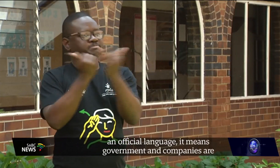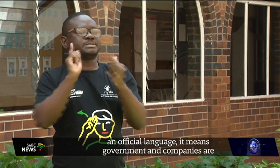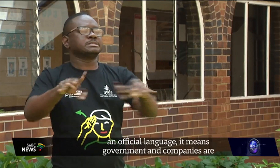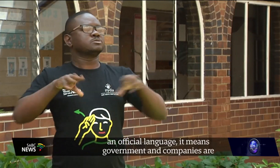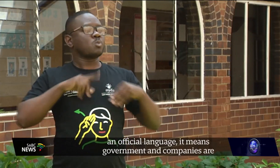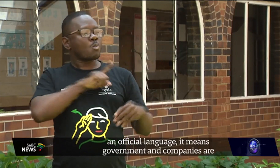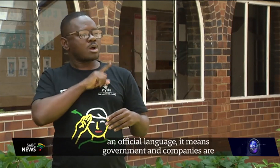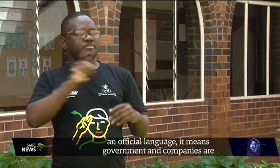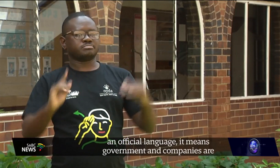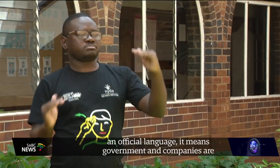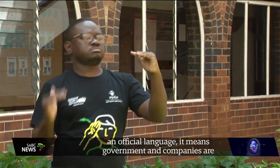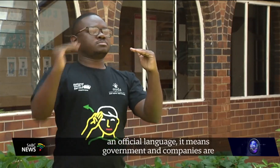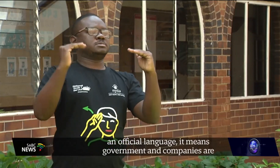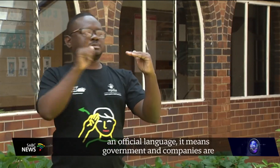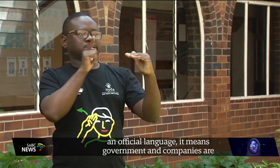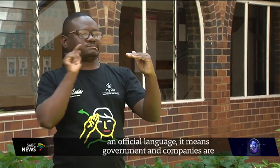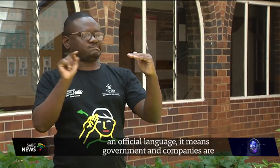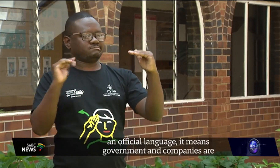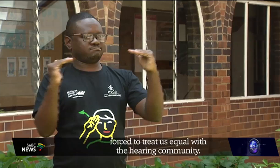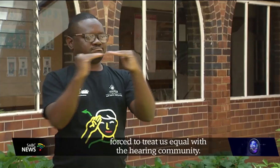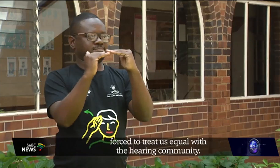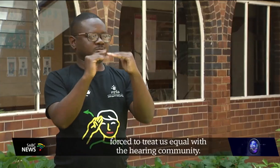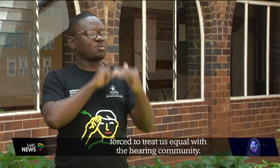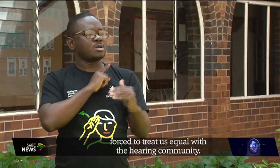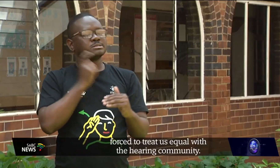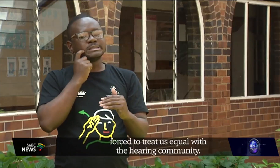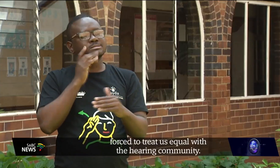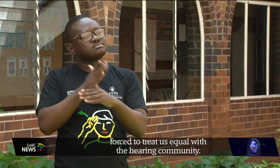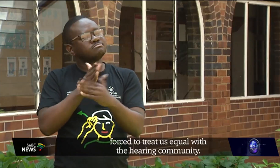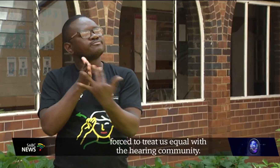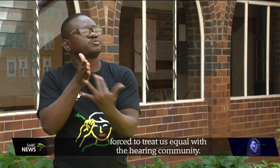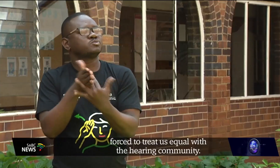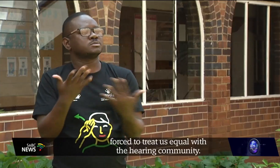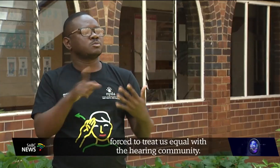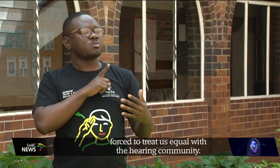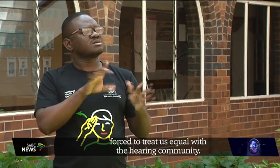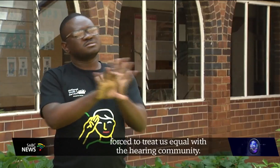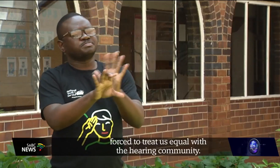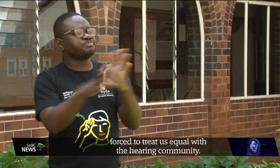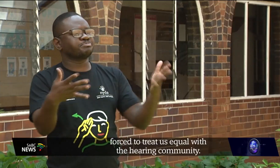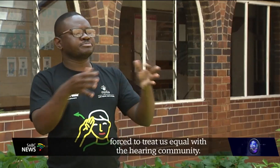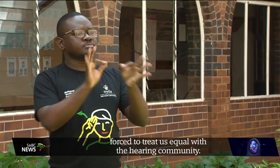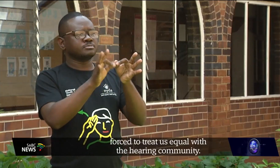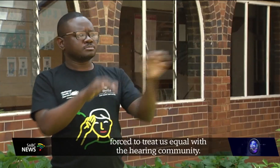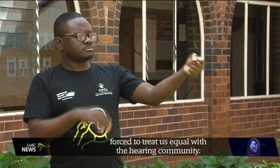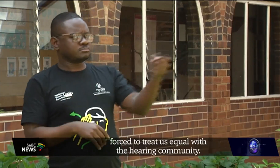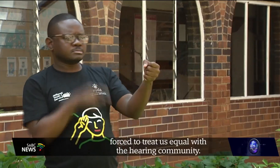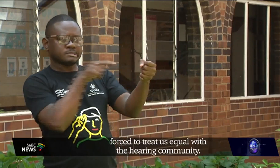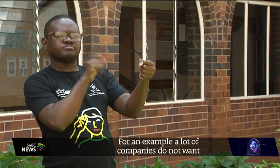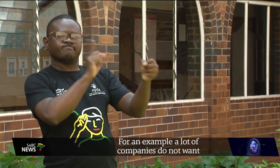hore the government le the companies hore ba forced to know hore ba re tseye as equal to the hearing community. For an example, because